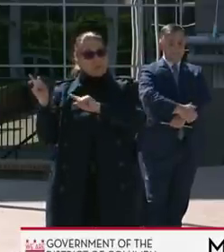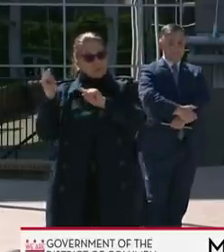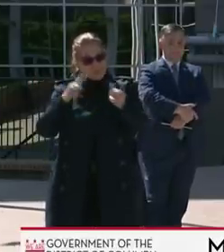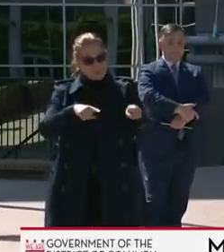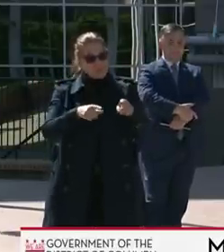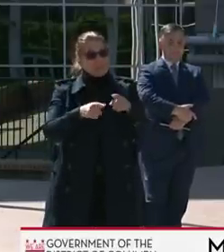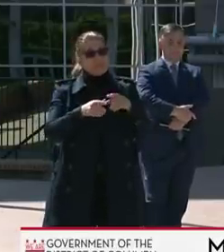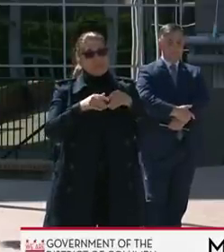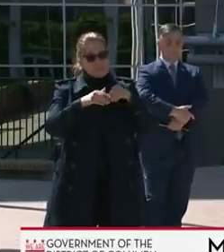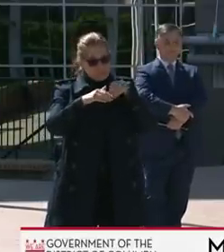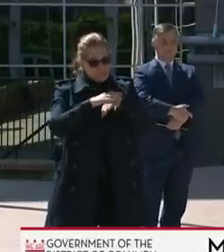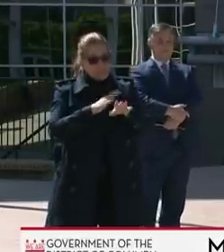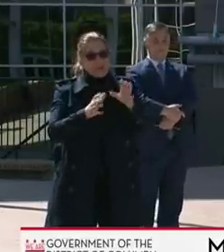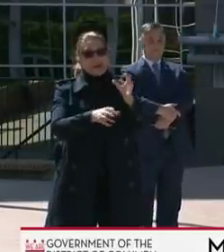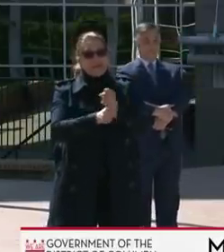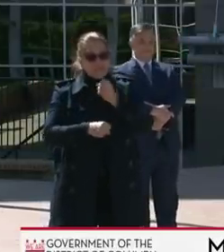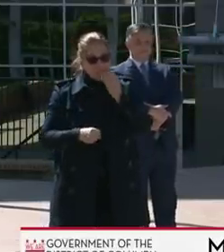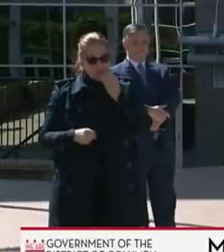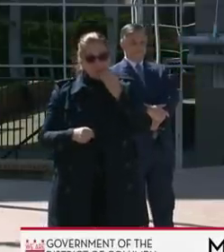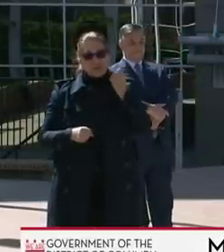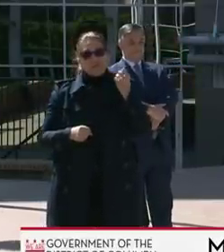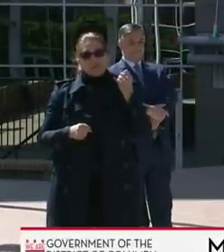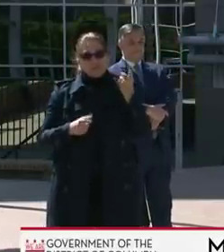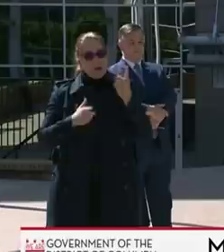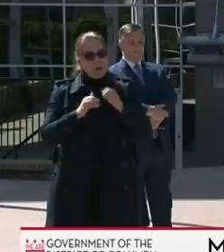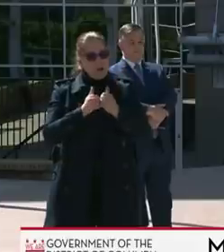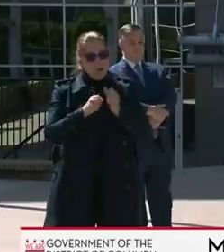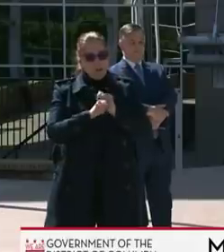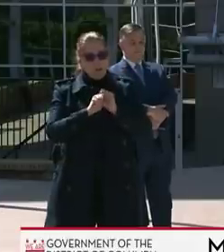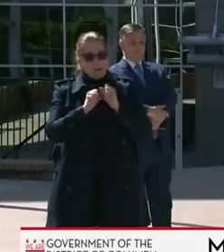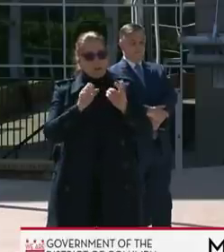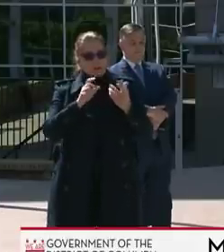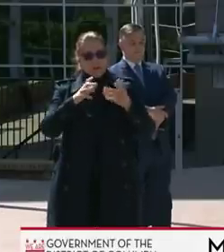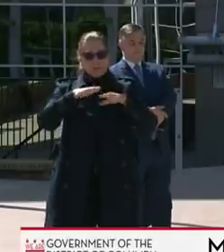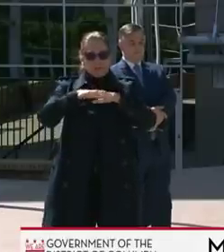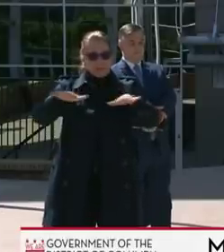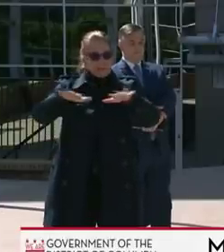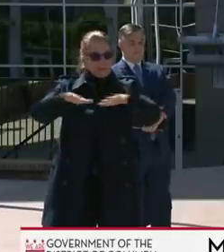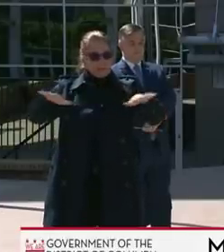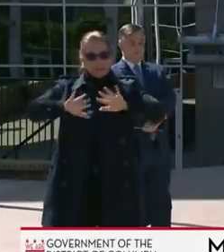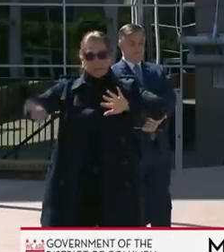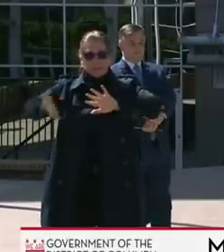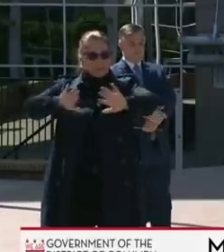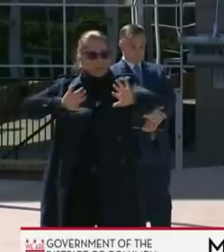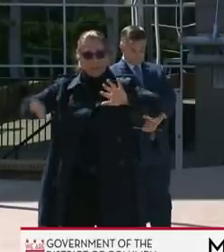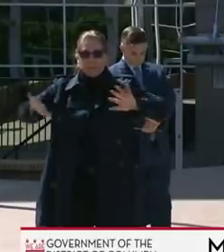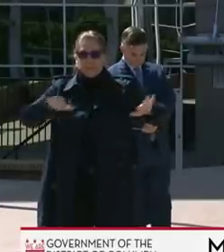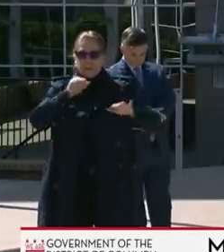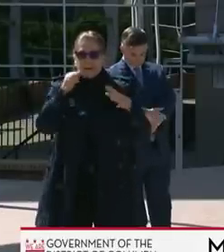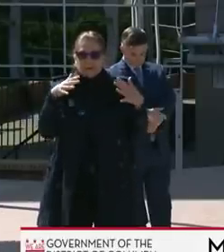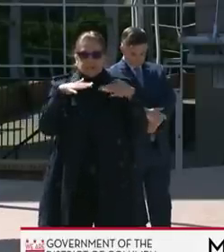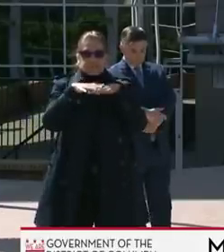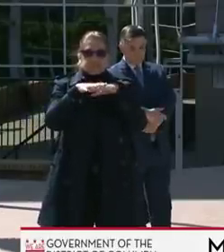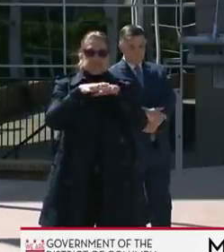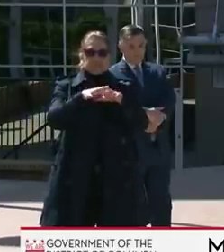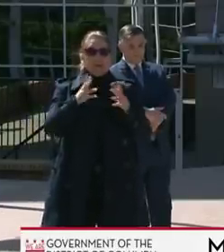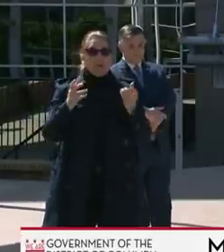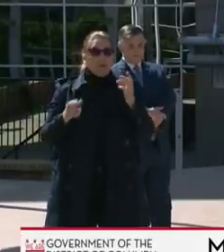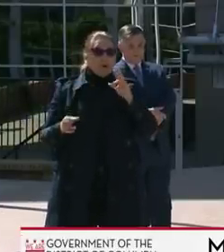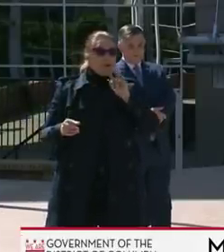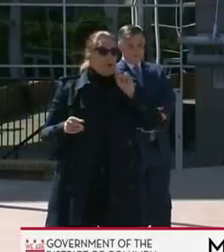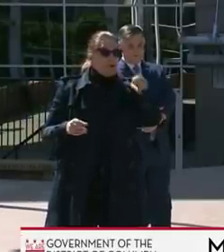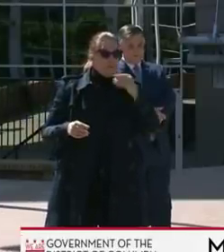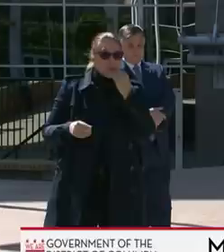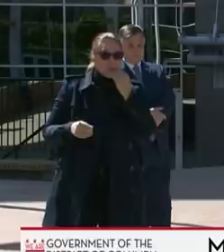We haven't gotten there yet. But more than that, I have directed the food policy team to also look at all